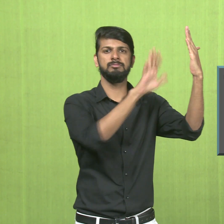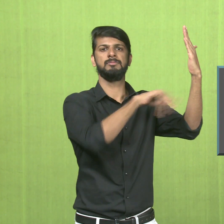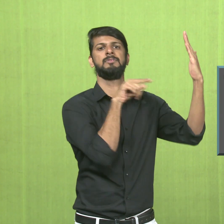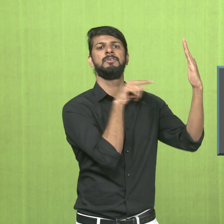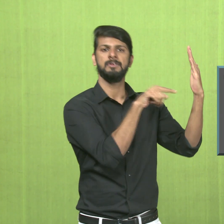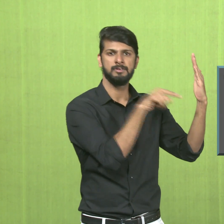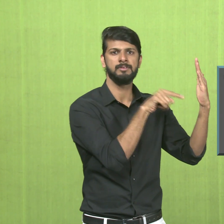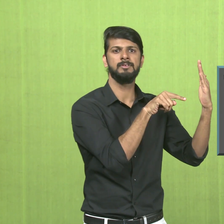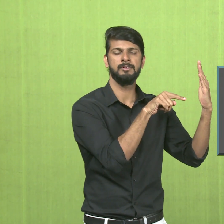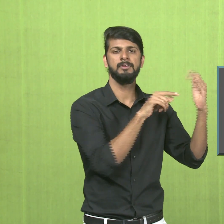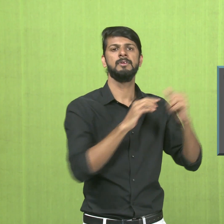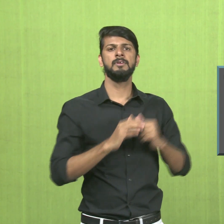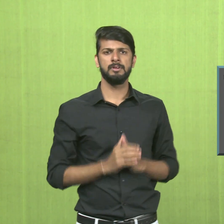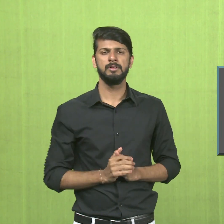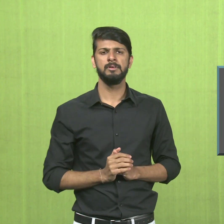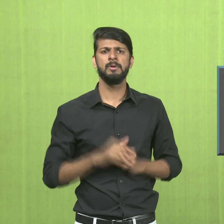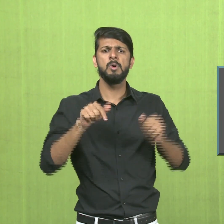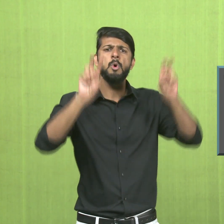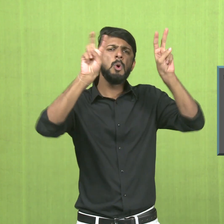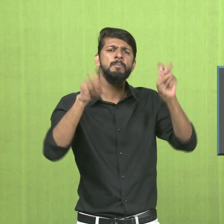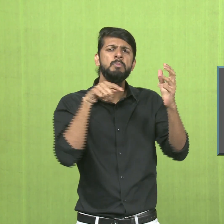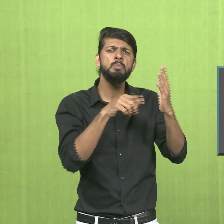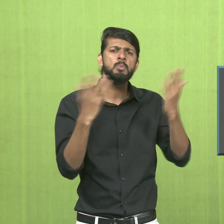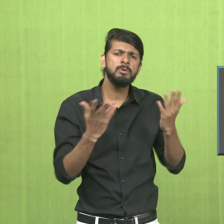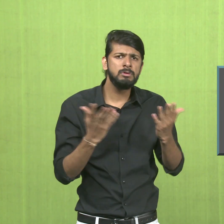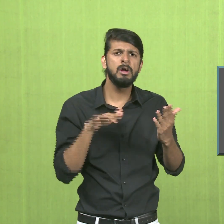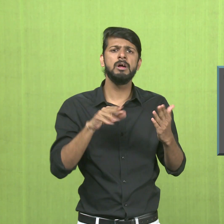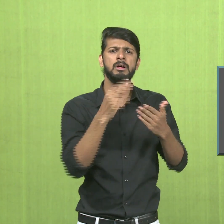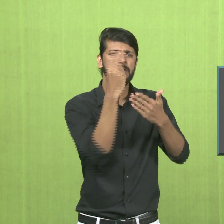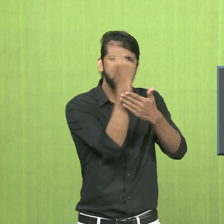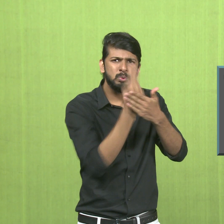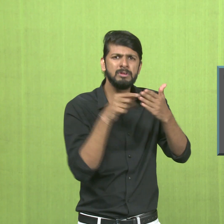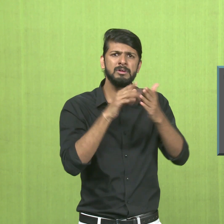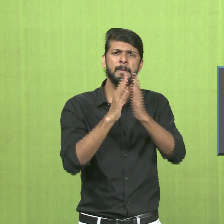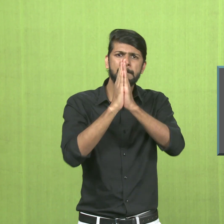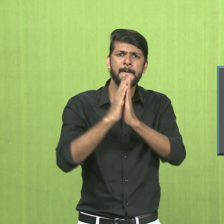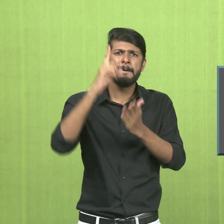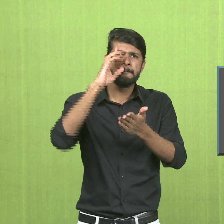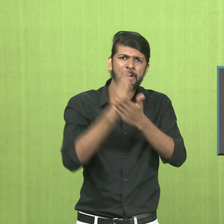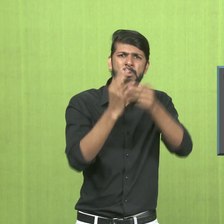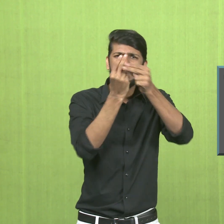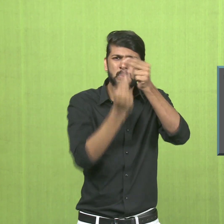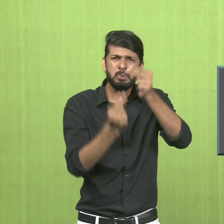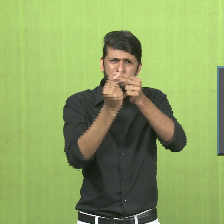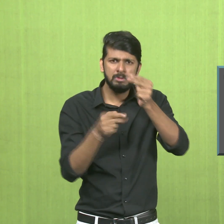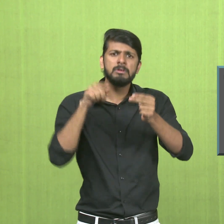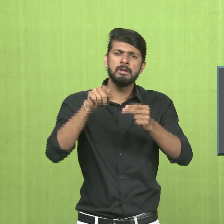kohbar or the bridal chamber. What was the theme of Madhubani painting is Hindu mythology